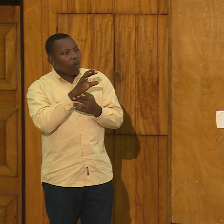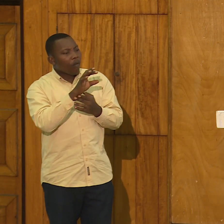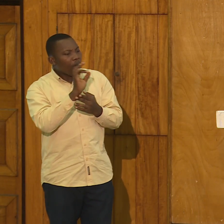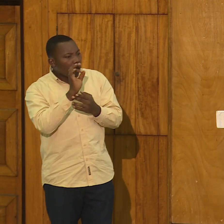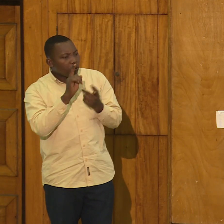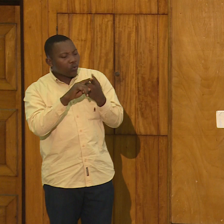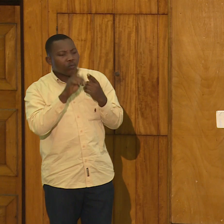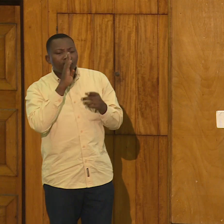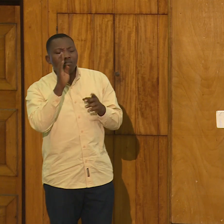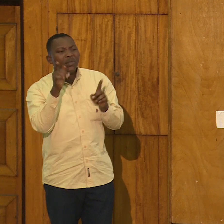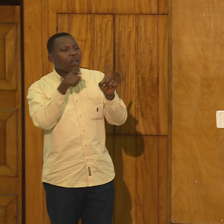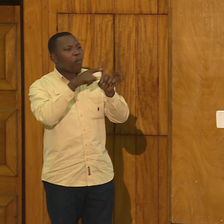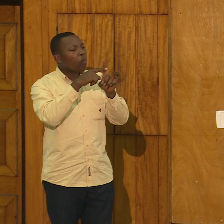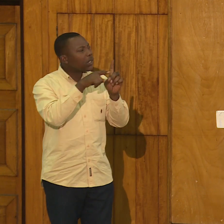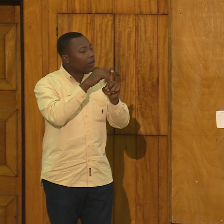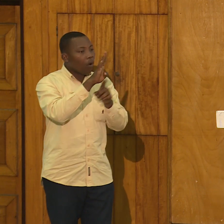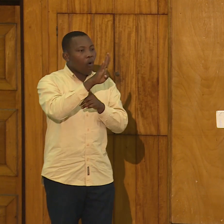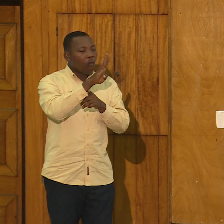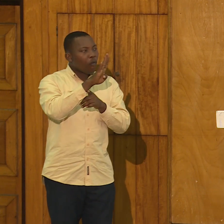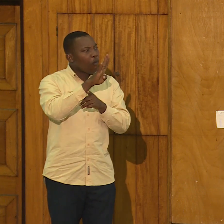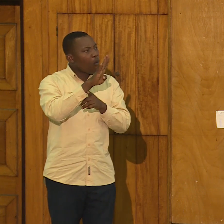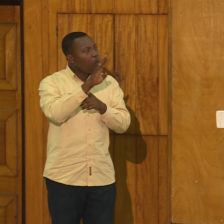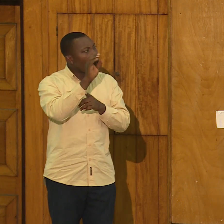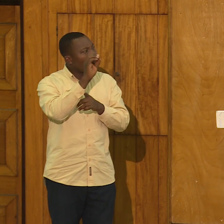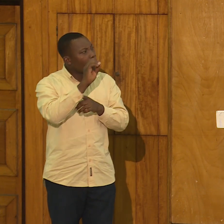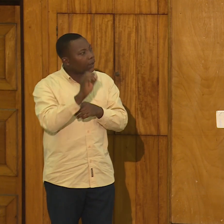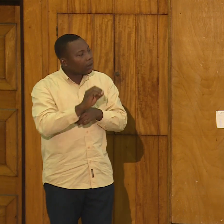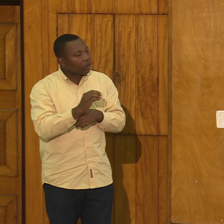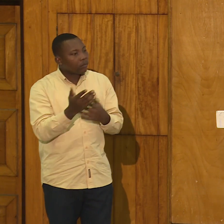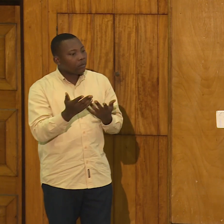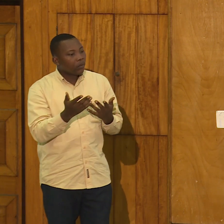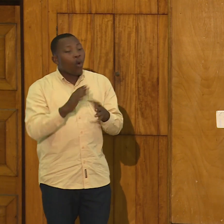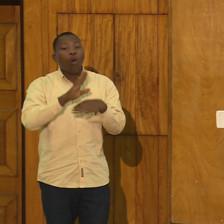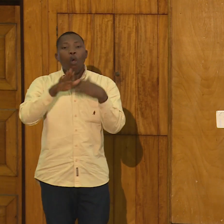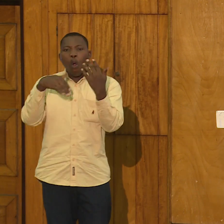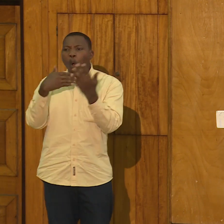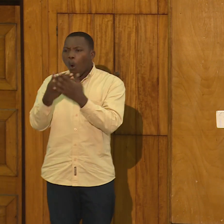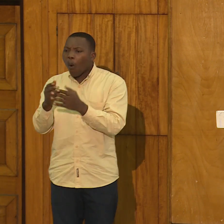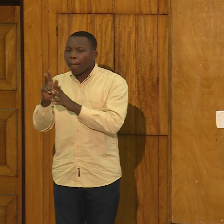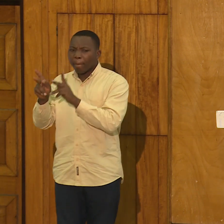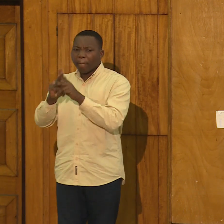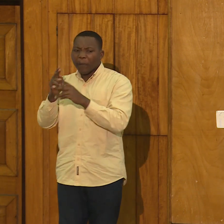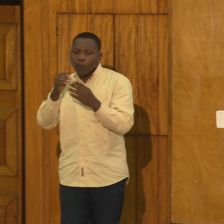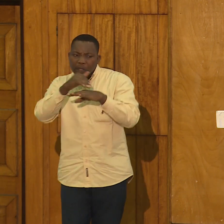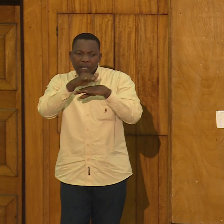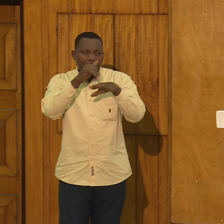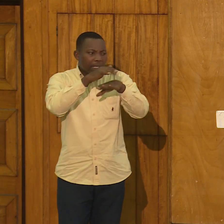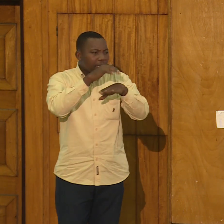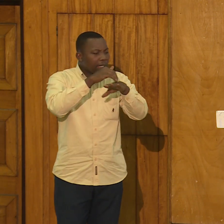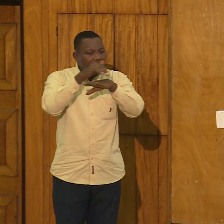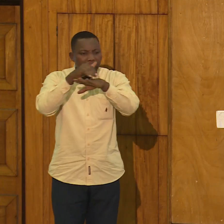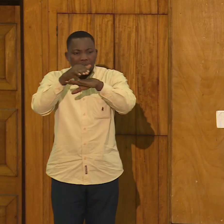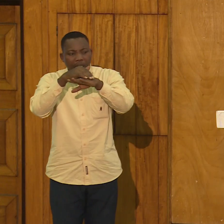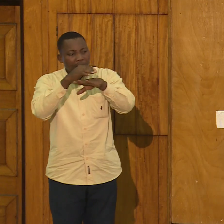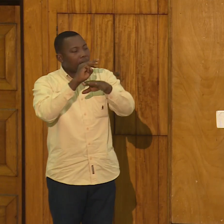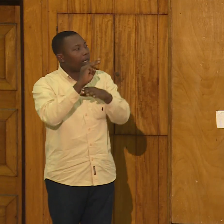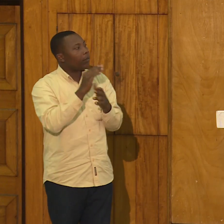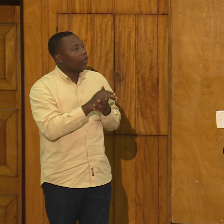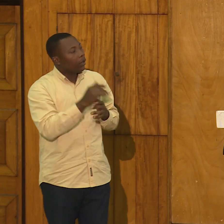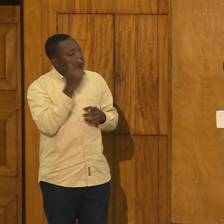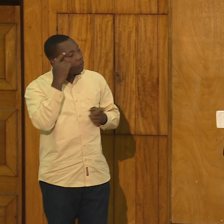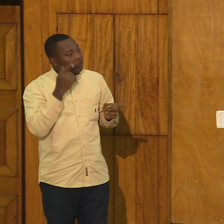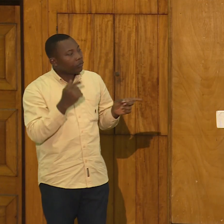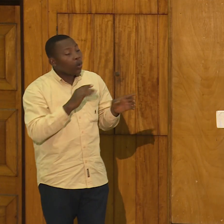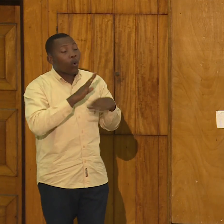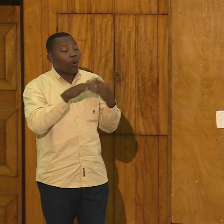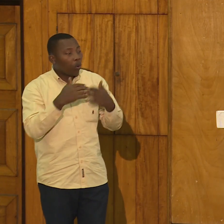the 4%, there was 100% referral. Because for us, it's very important for then the young people to end up receiving